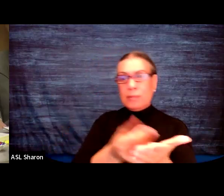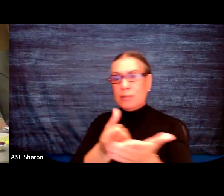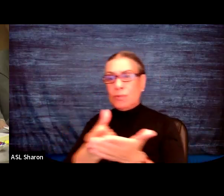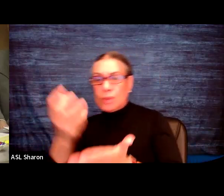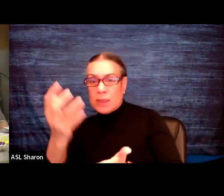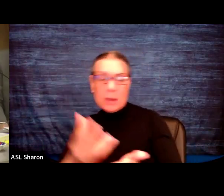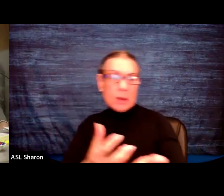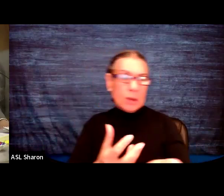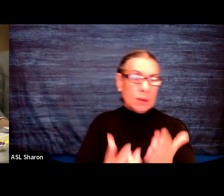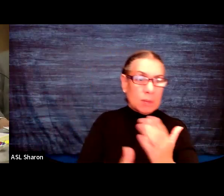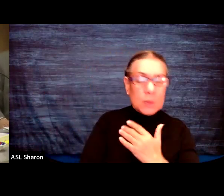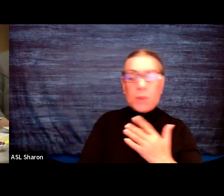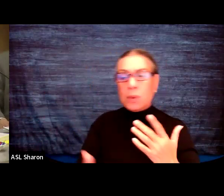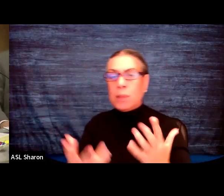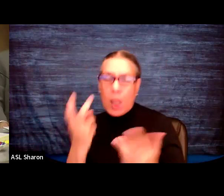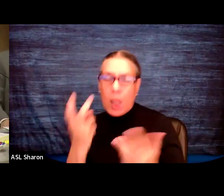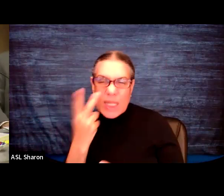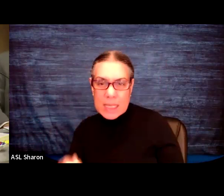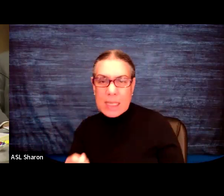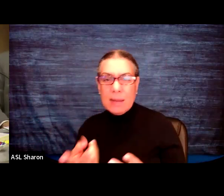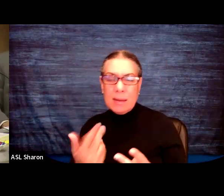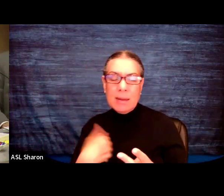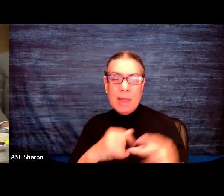I'd like to see it. Yep, we can provide that.